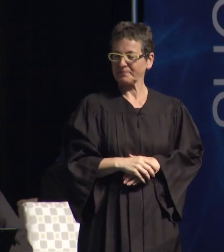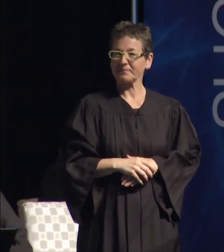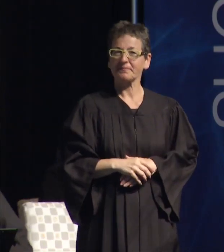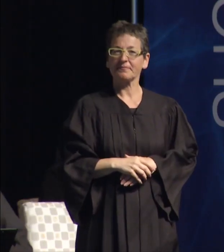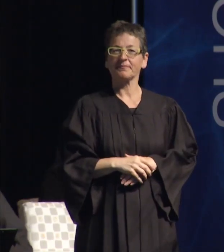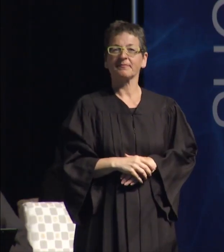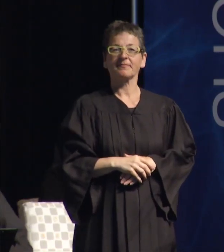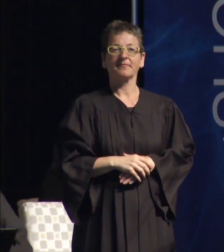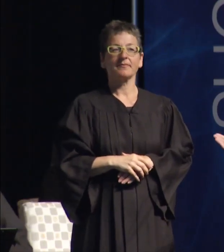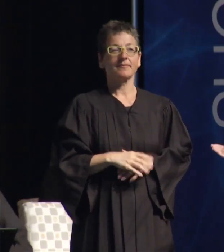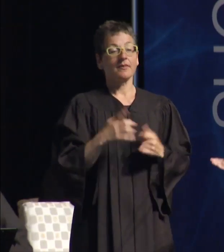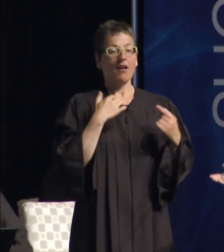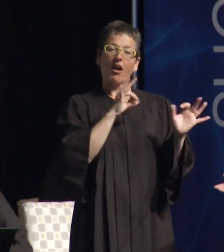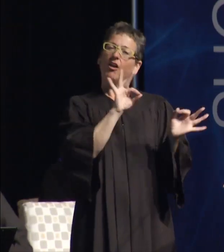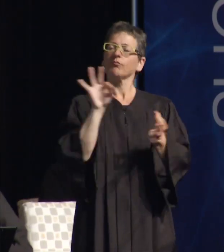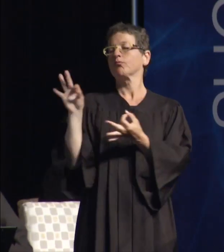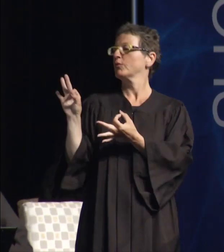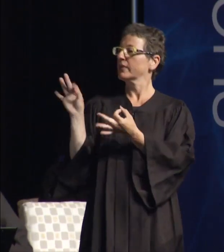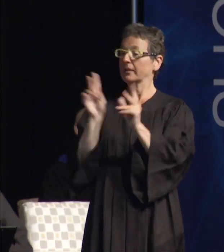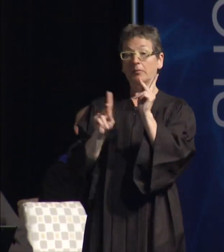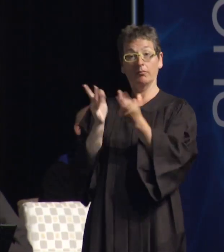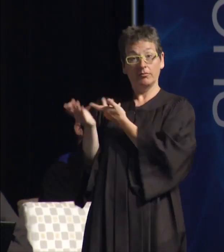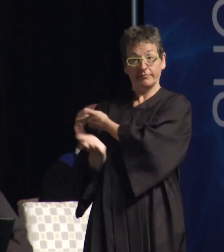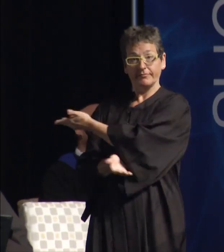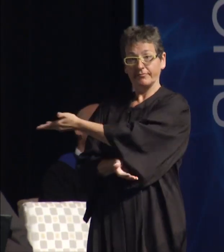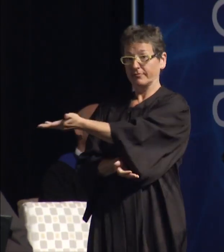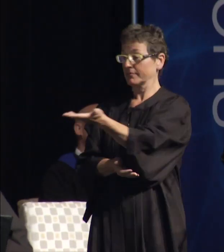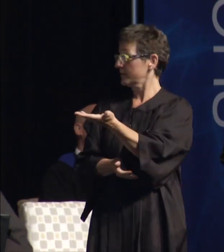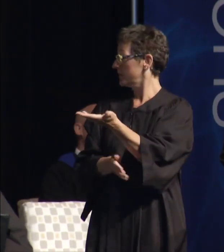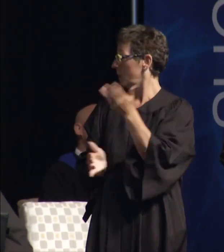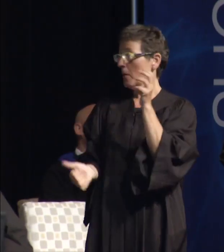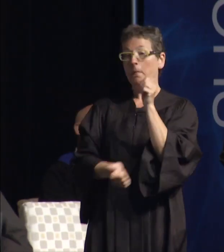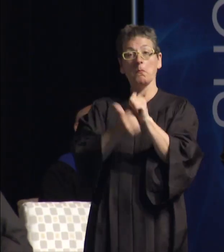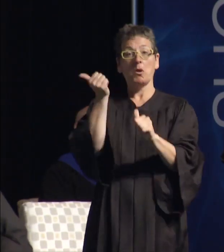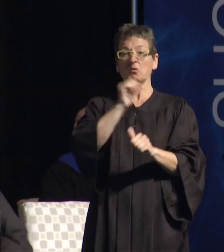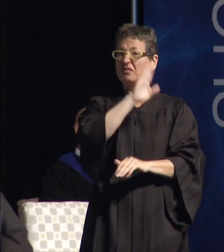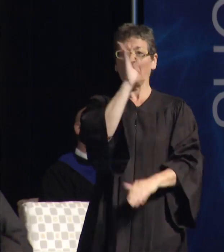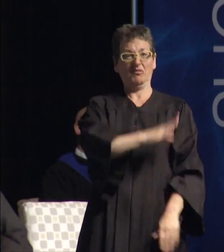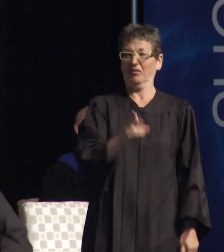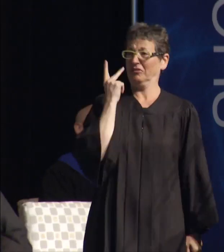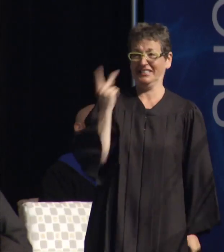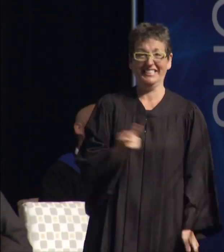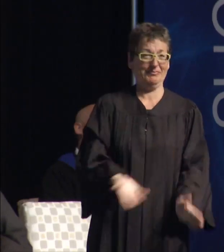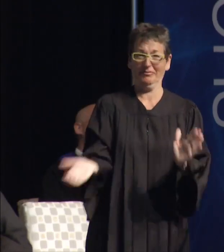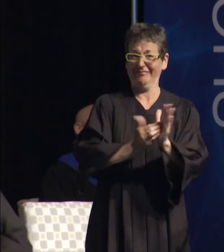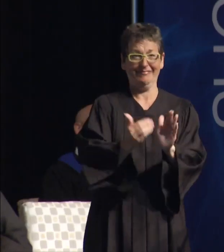I look at those sitting behind me, most of whom I've never seen before in my life.